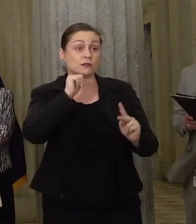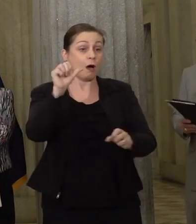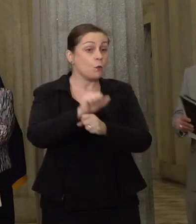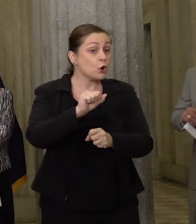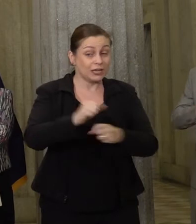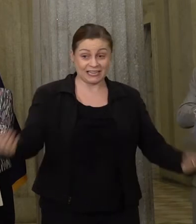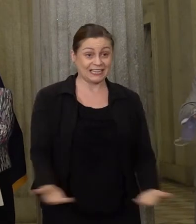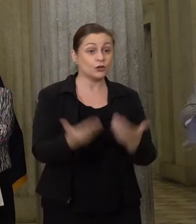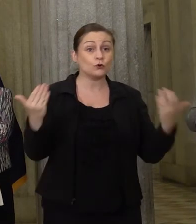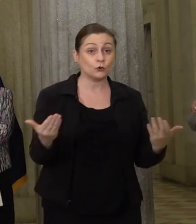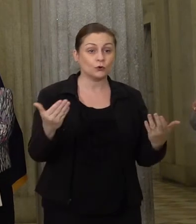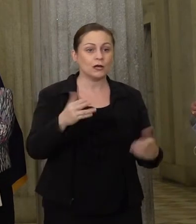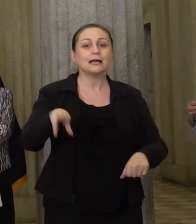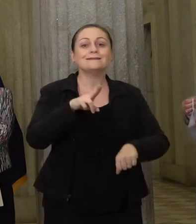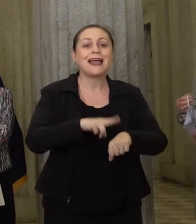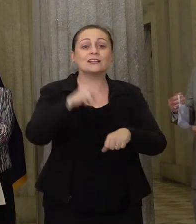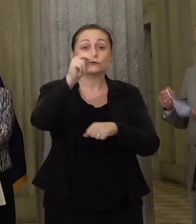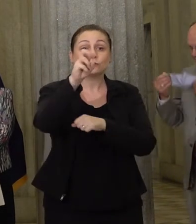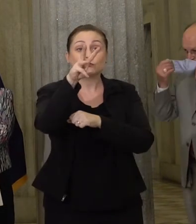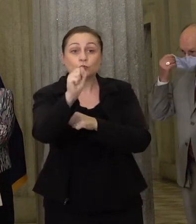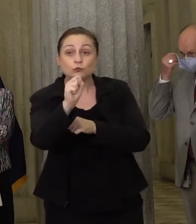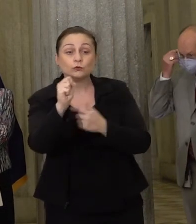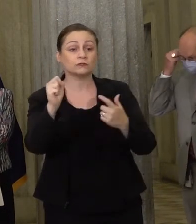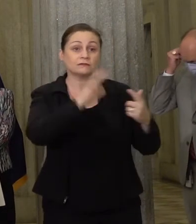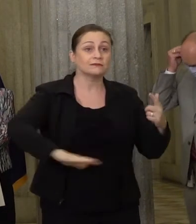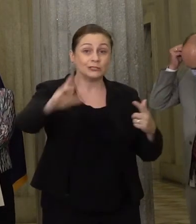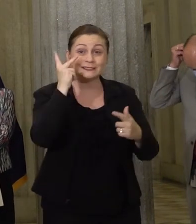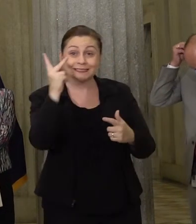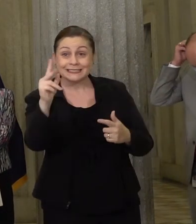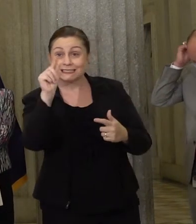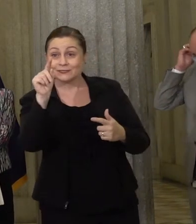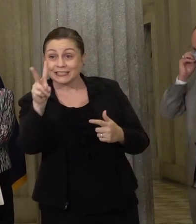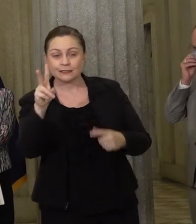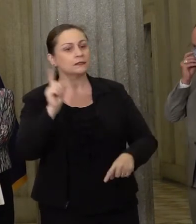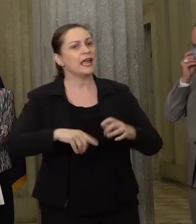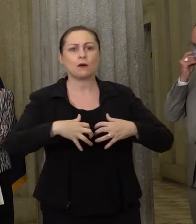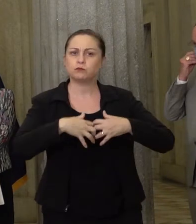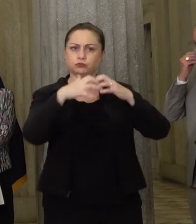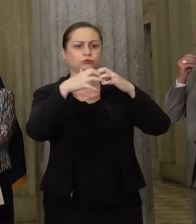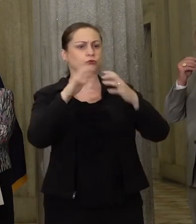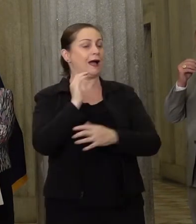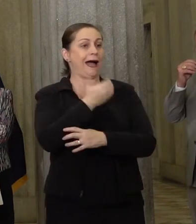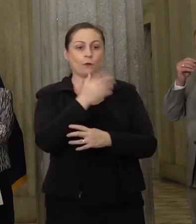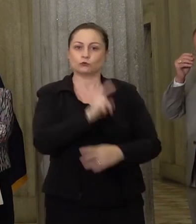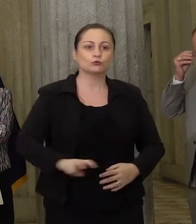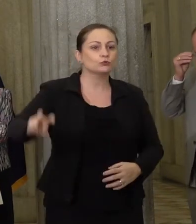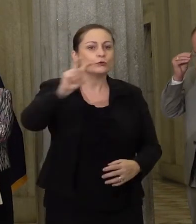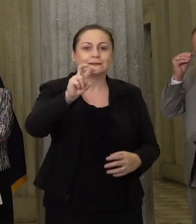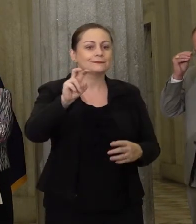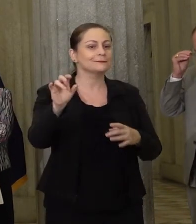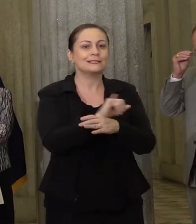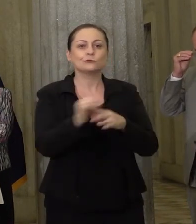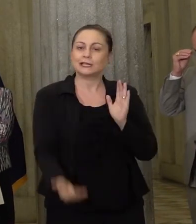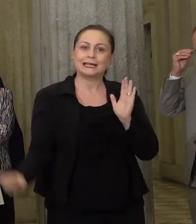national publicity around cases has hurt our industry's comeback. I implore everyone, residents and visitors alike,